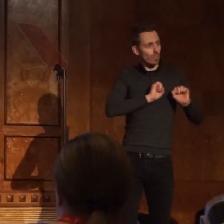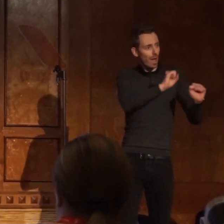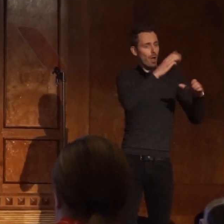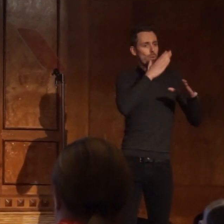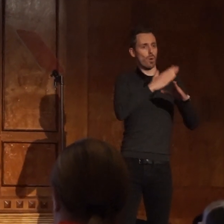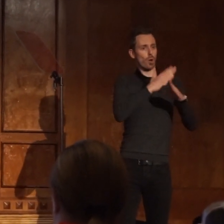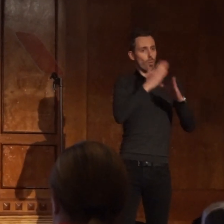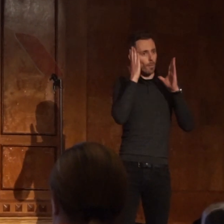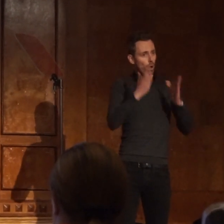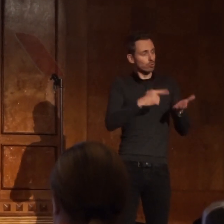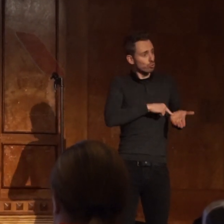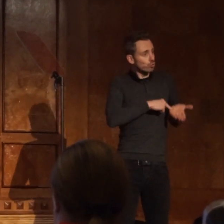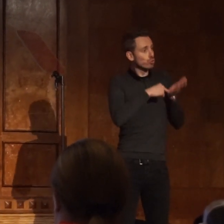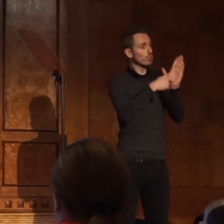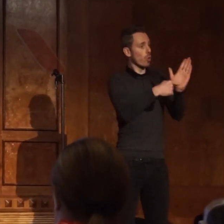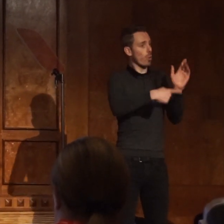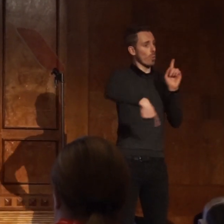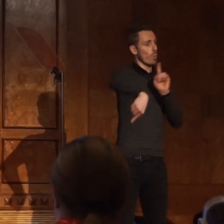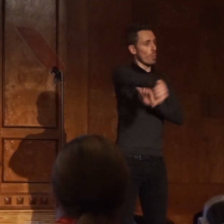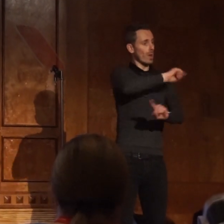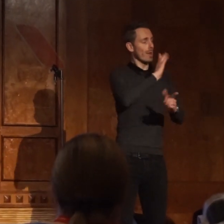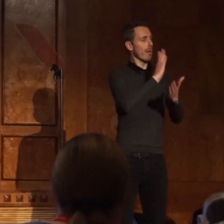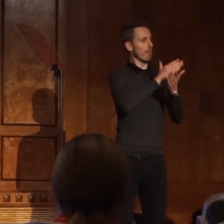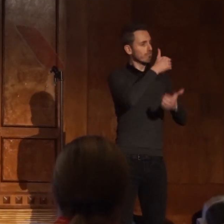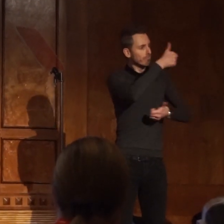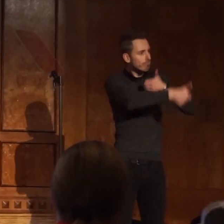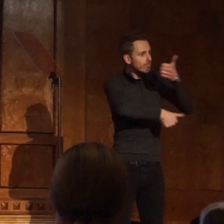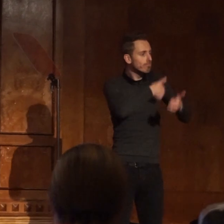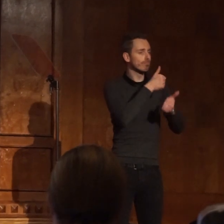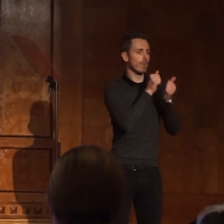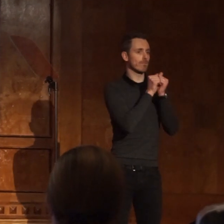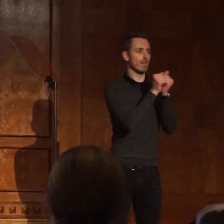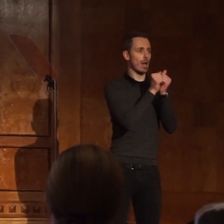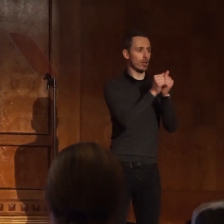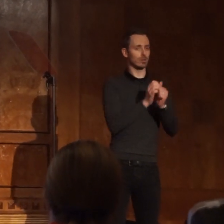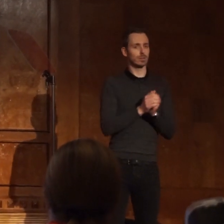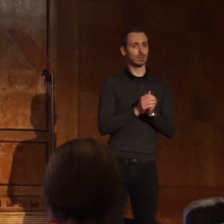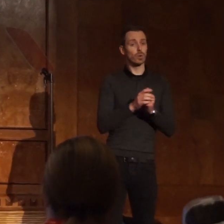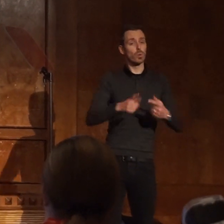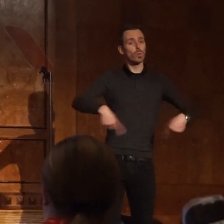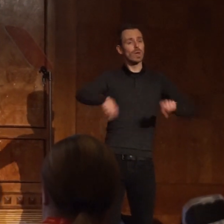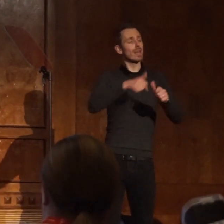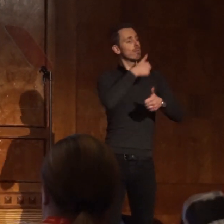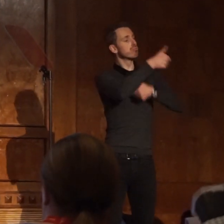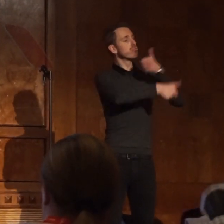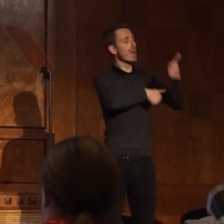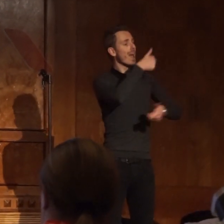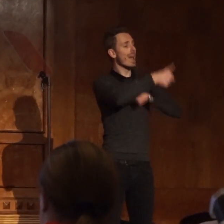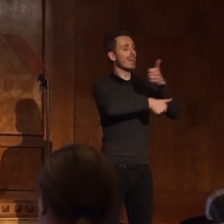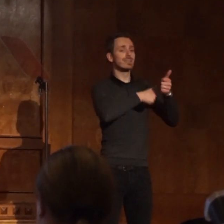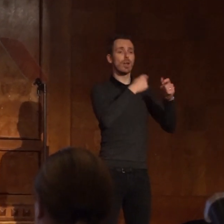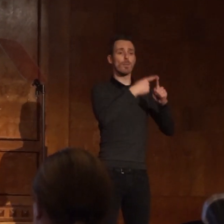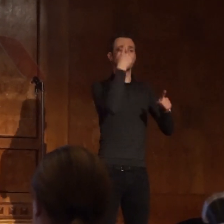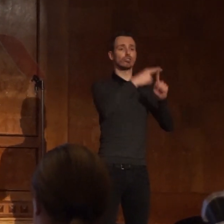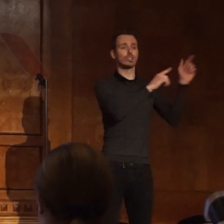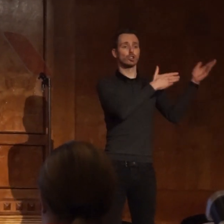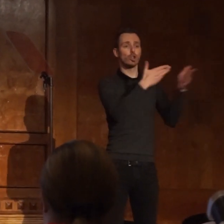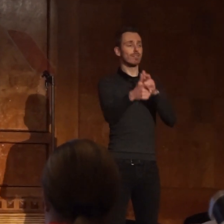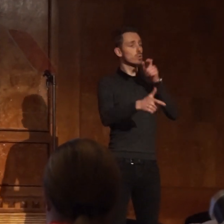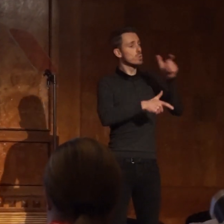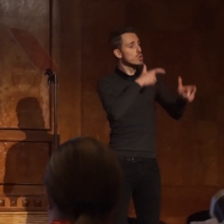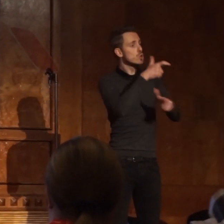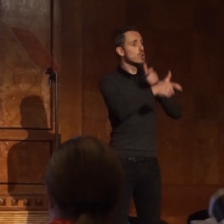words. Praising the emergency services with words is easy. But ensuring that they're